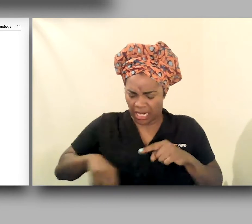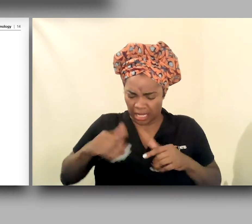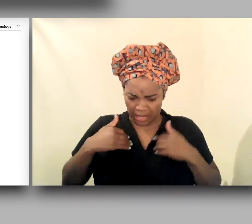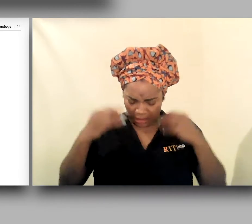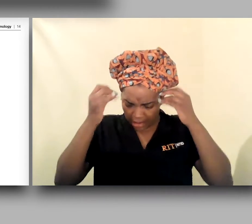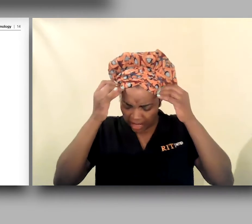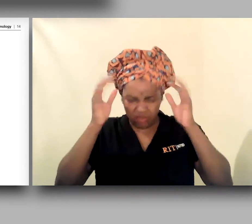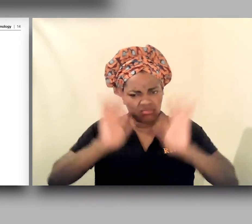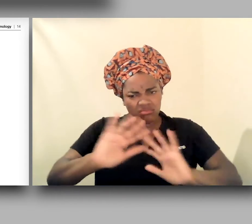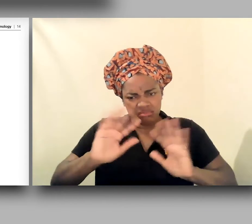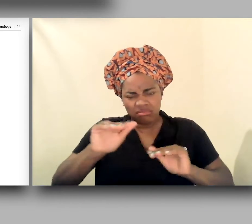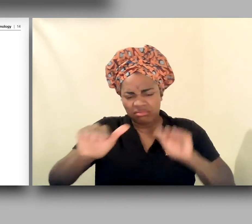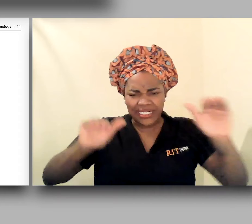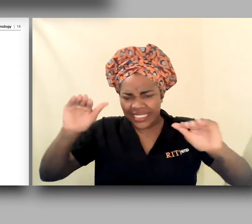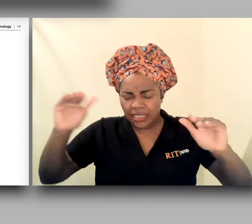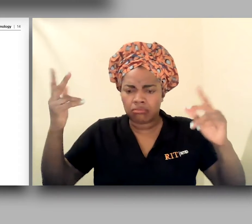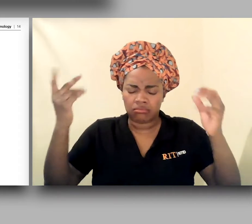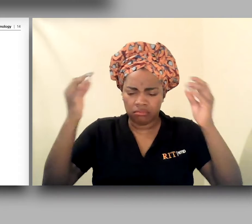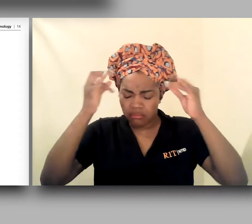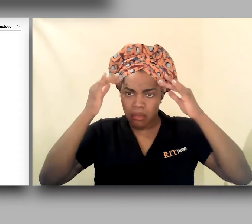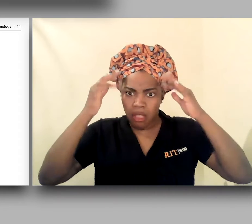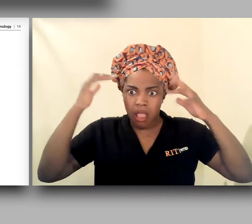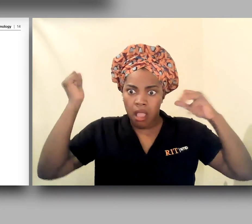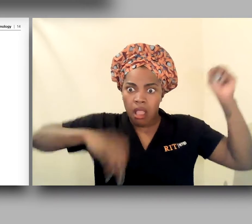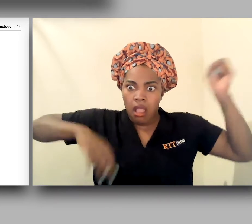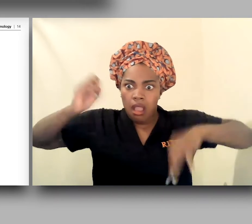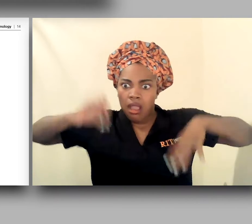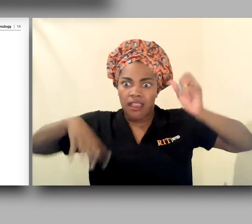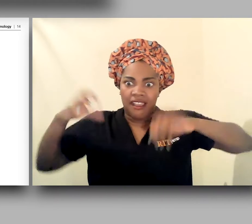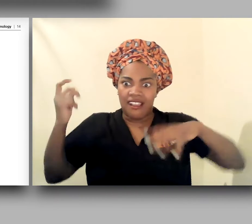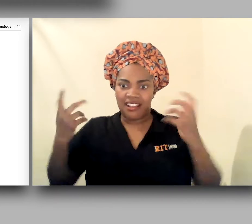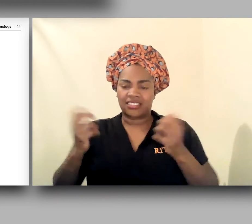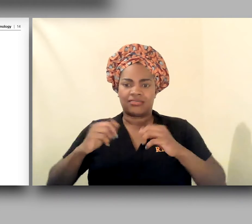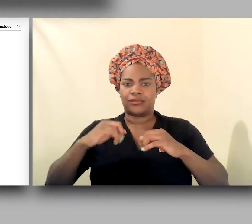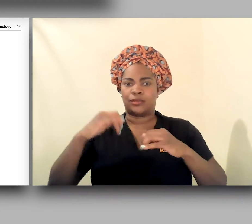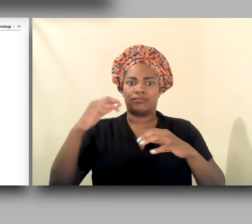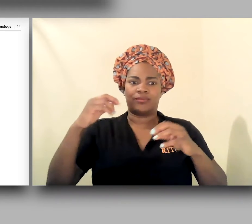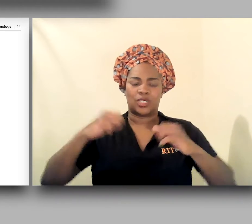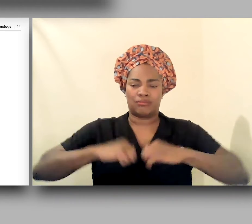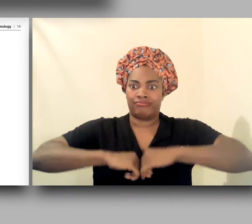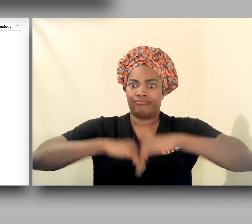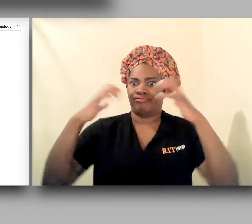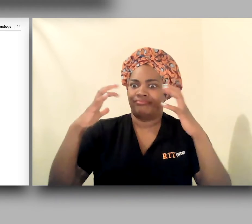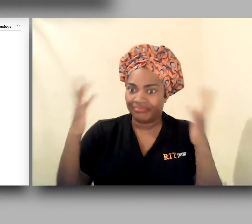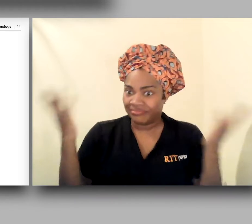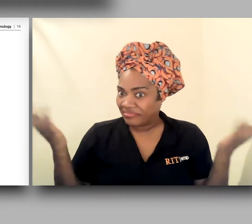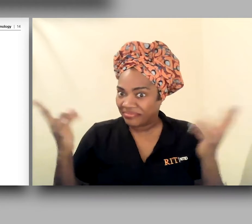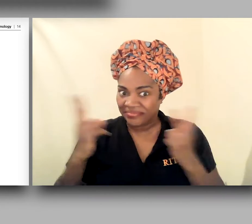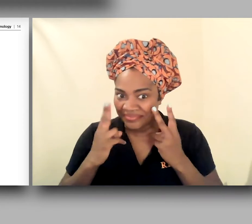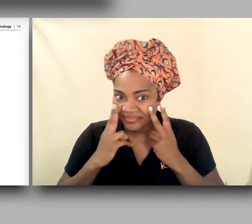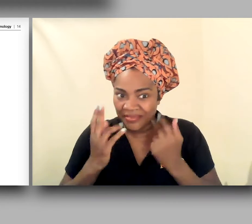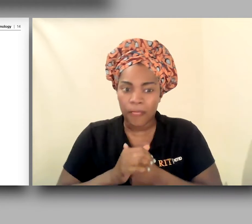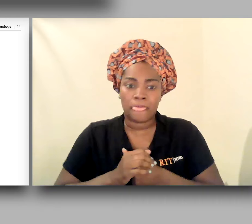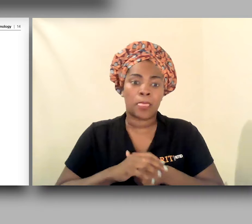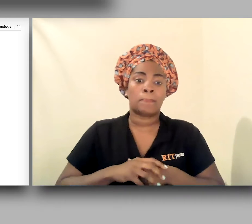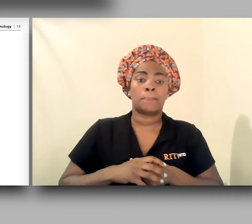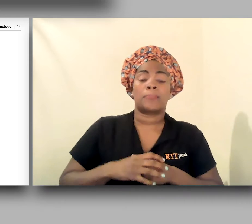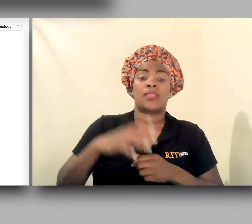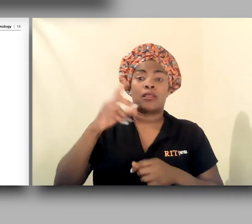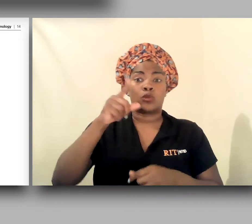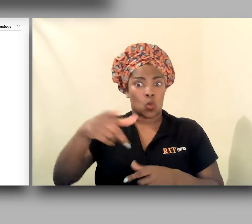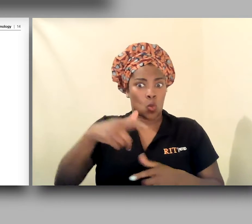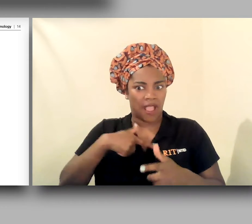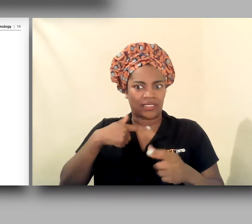brainstorming different ideas. You can get more people involved to help you come up with your idea. You have until